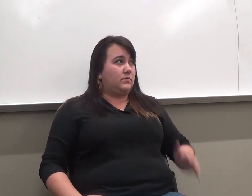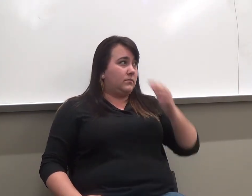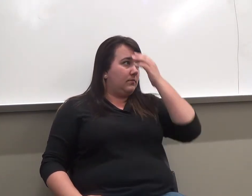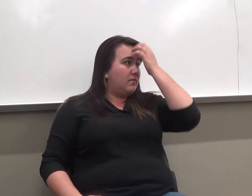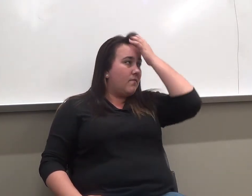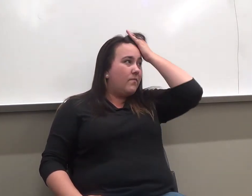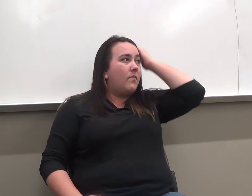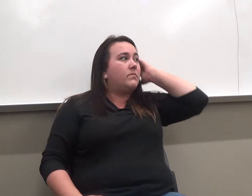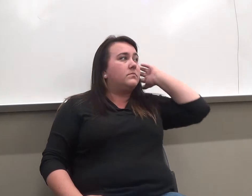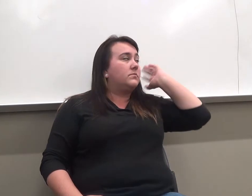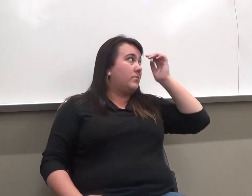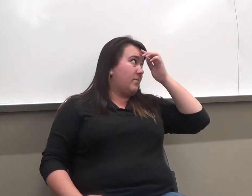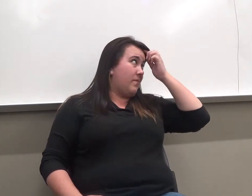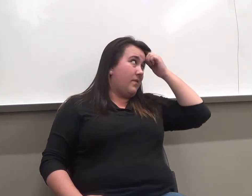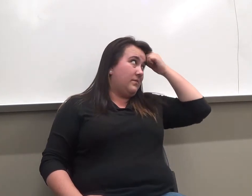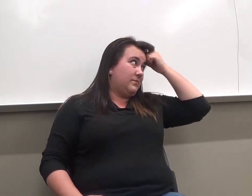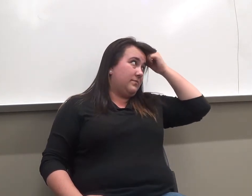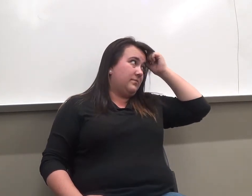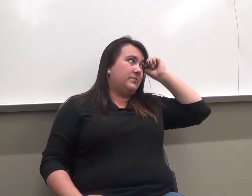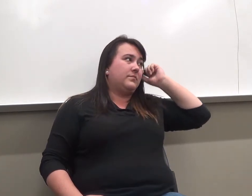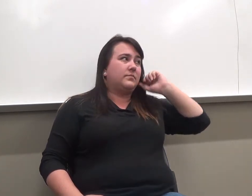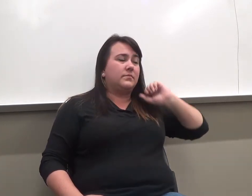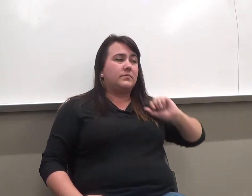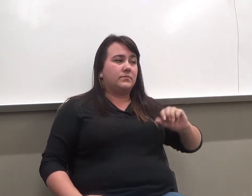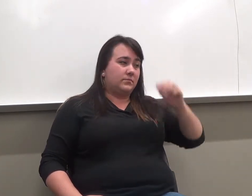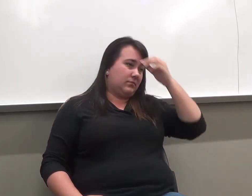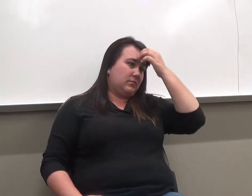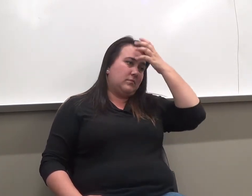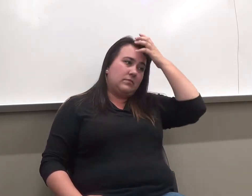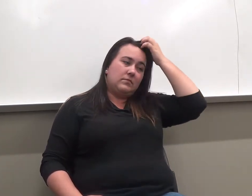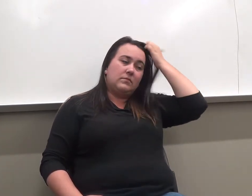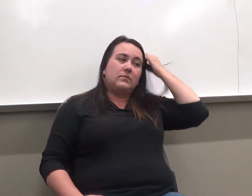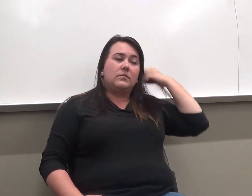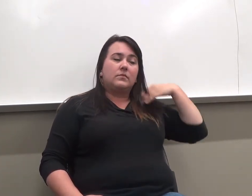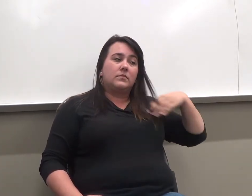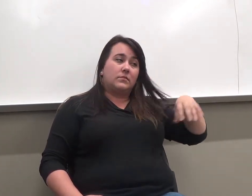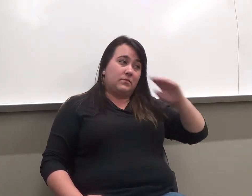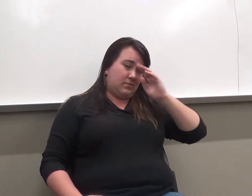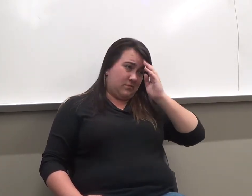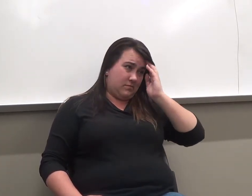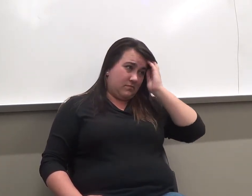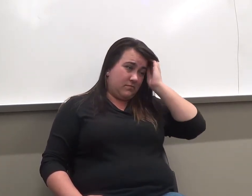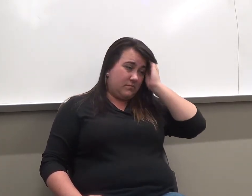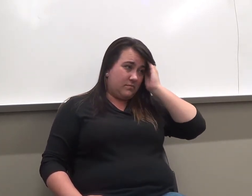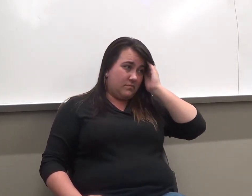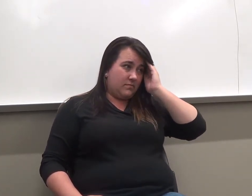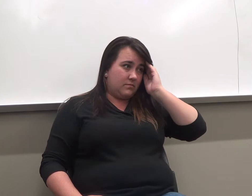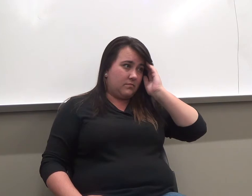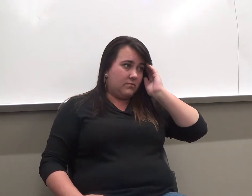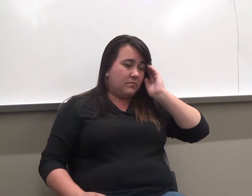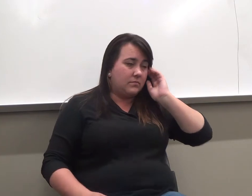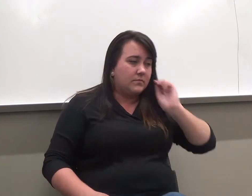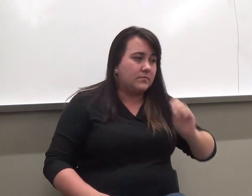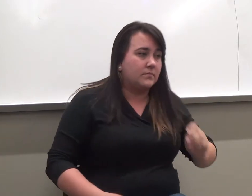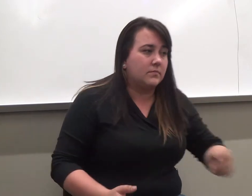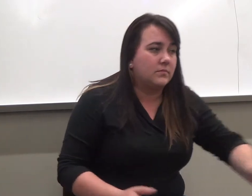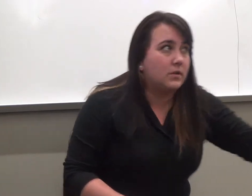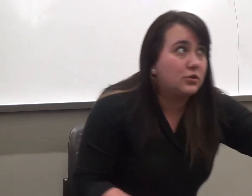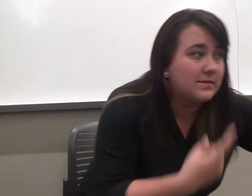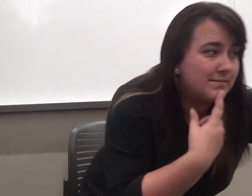Wait a minute, I didn't put my hearing aids on. Let me hand this out. This is your other one. So people who didn't turn a paper in need to be sitting at their